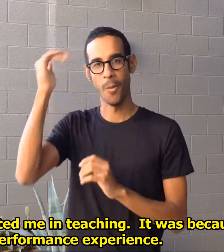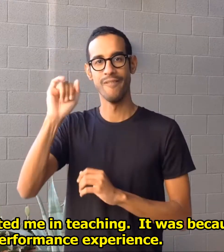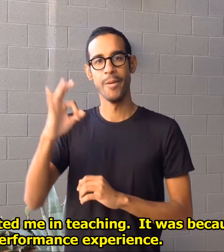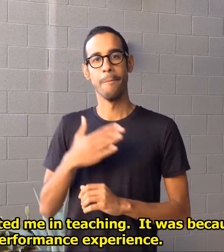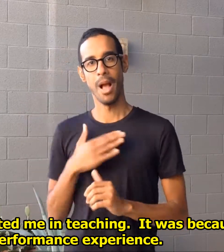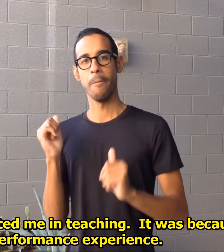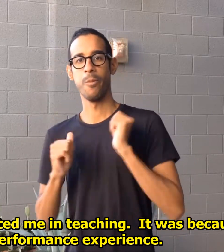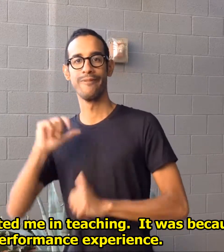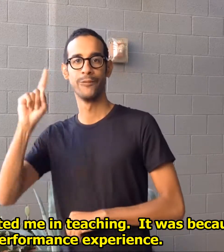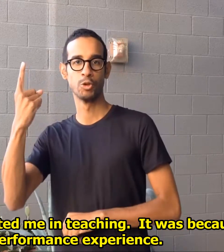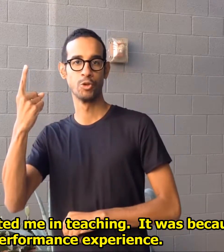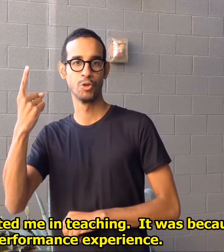my performance experience.